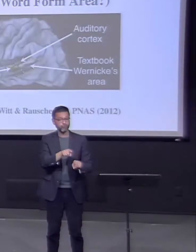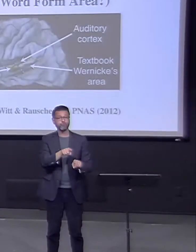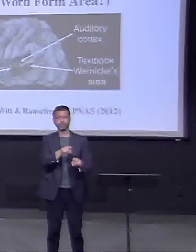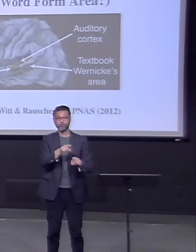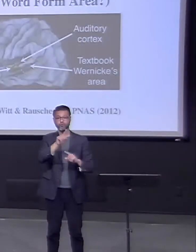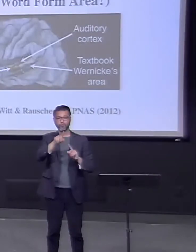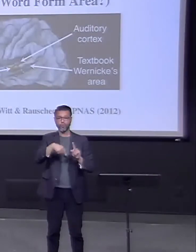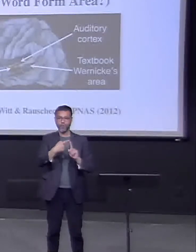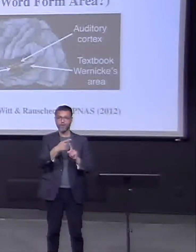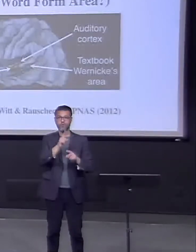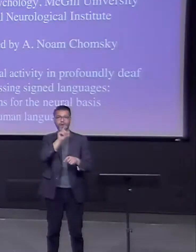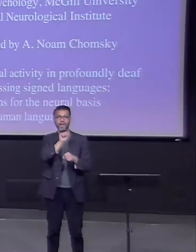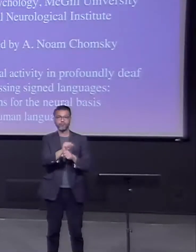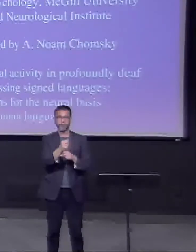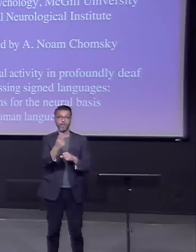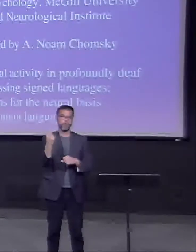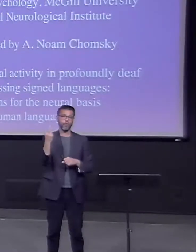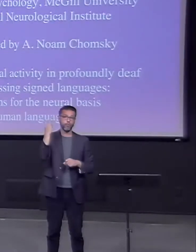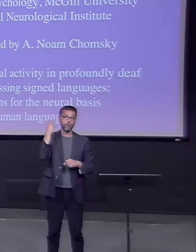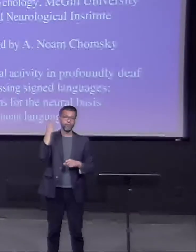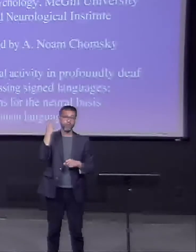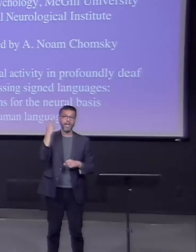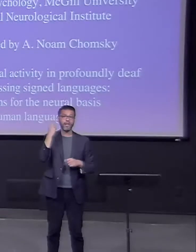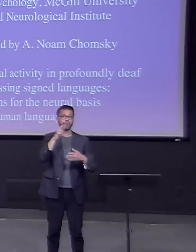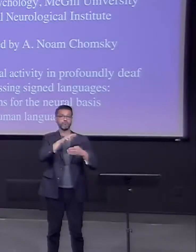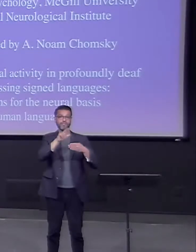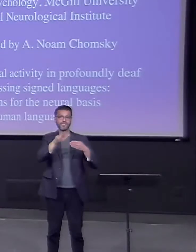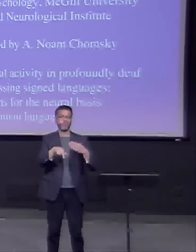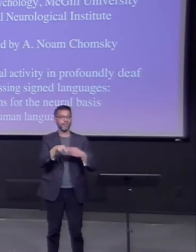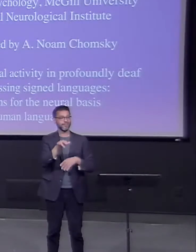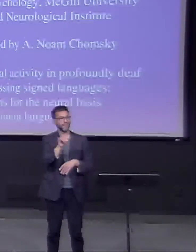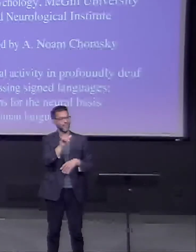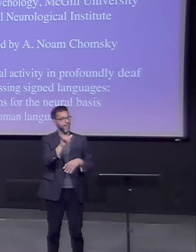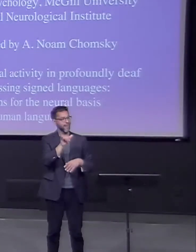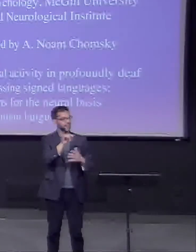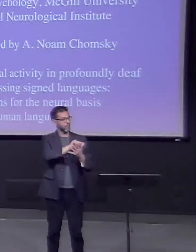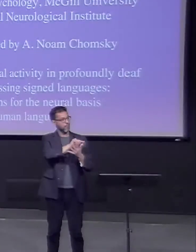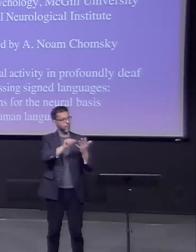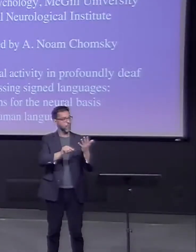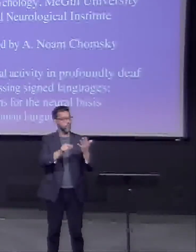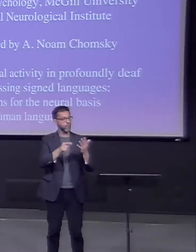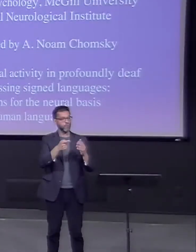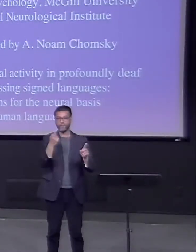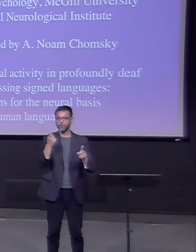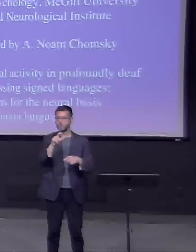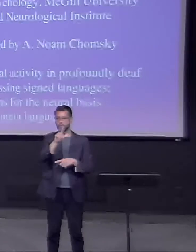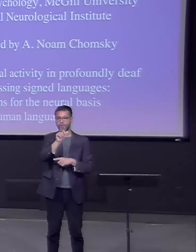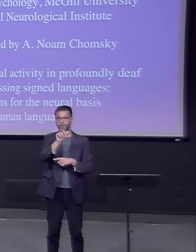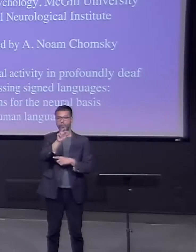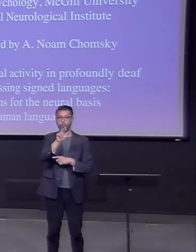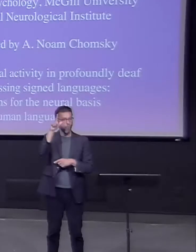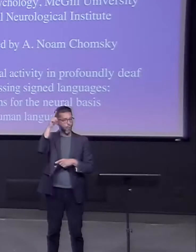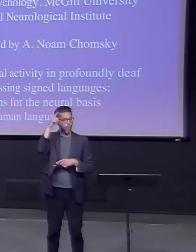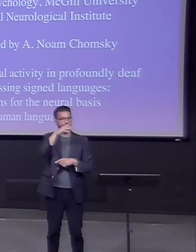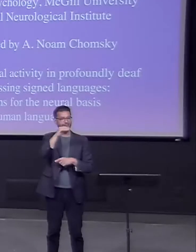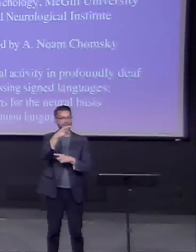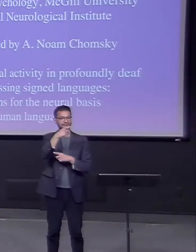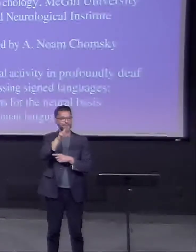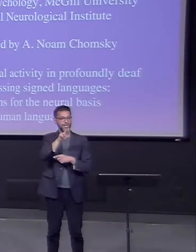we look actually at results like those from Laura and Petito's work in sign